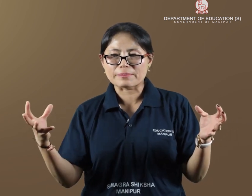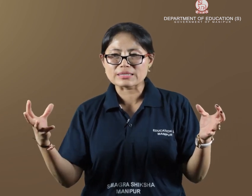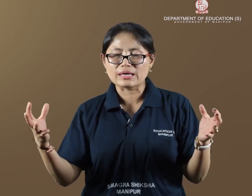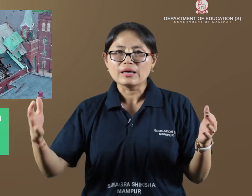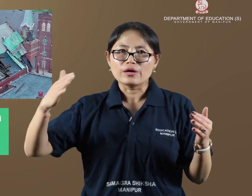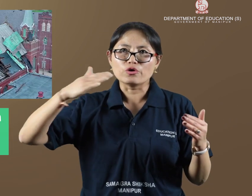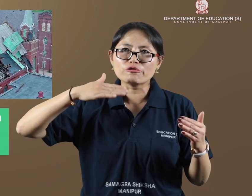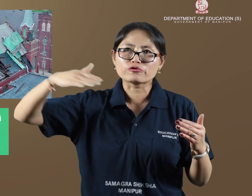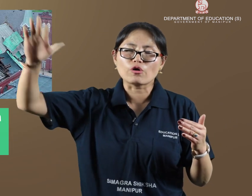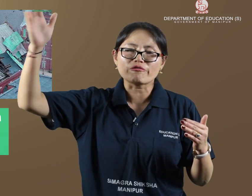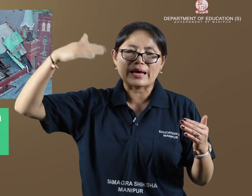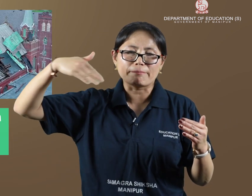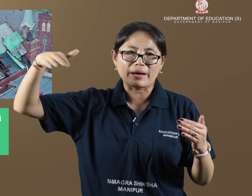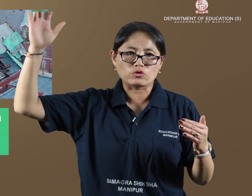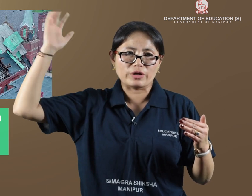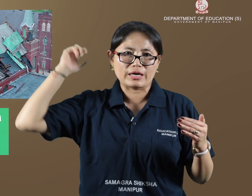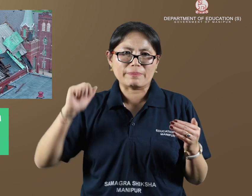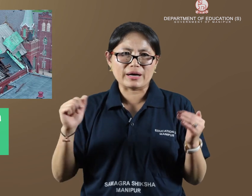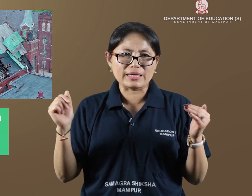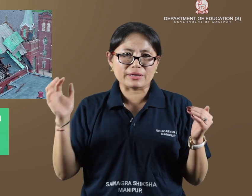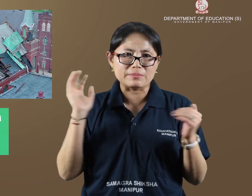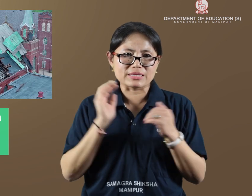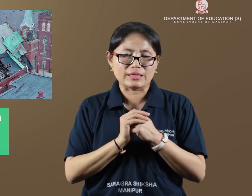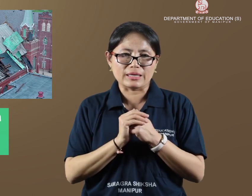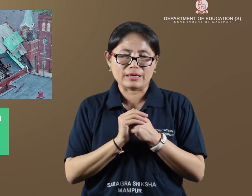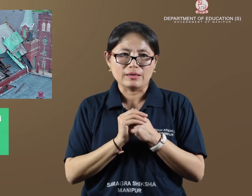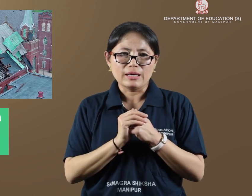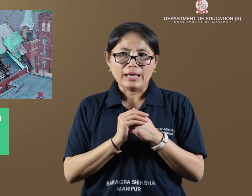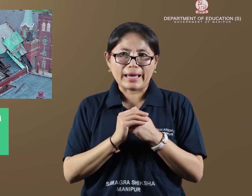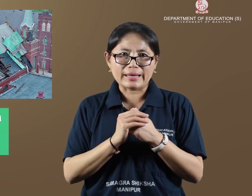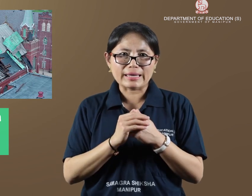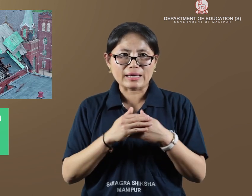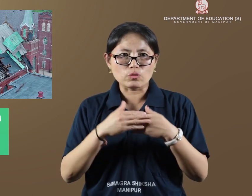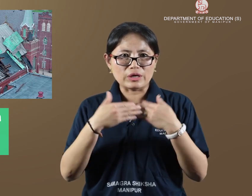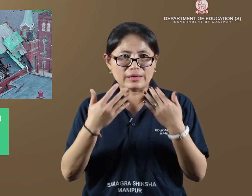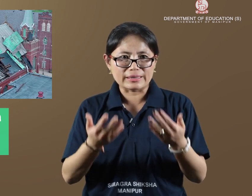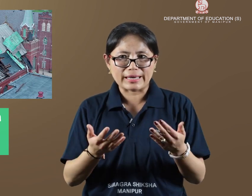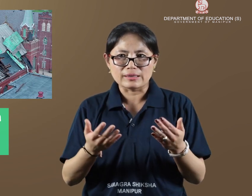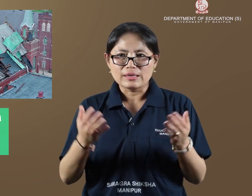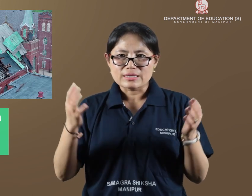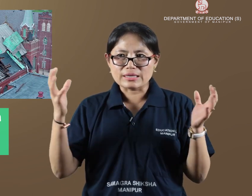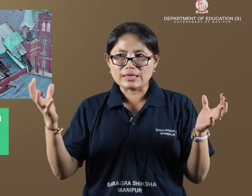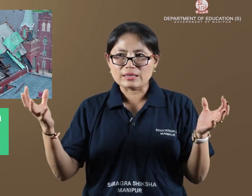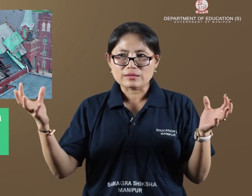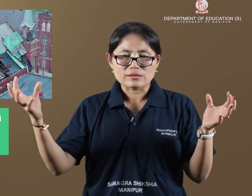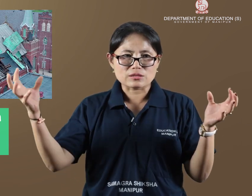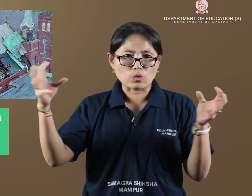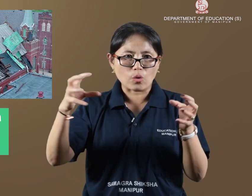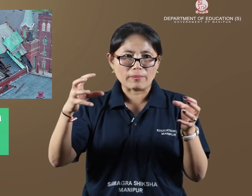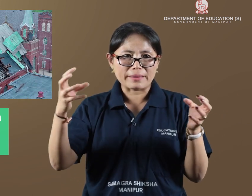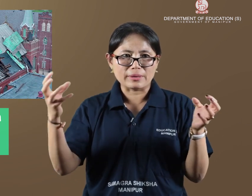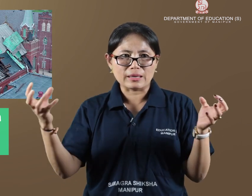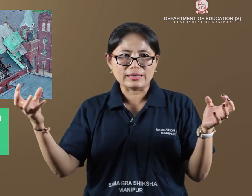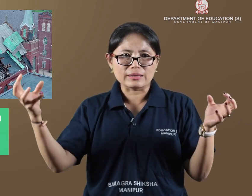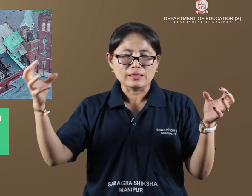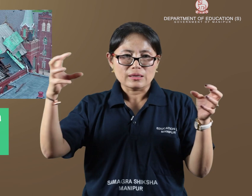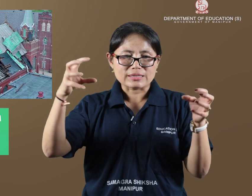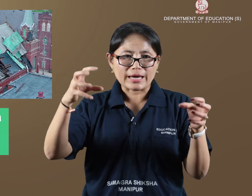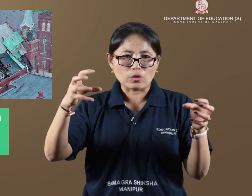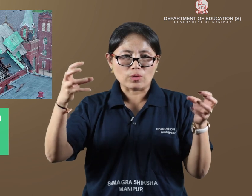basna roof top ma am pai tho ye ma pangani am kan bazani ne na and again we learned that sigi storm hai ba then cyclone hai